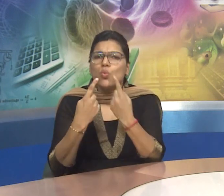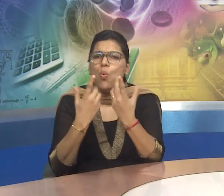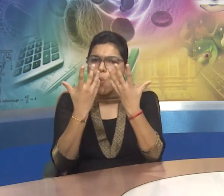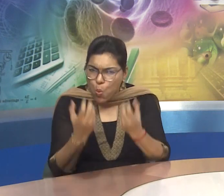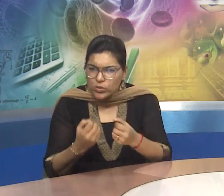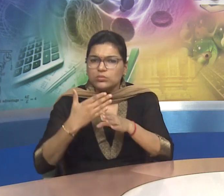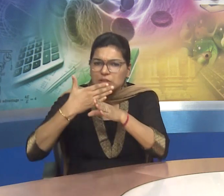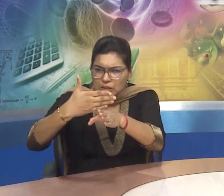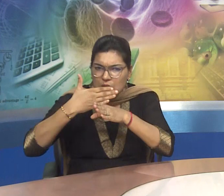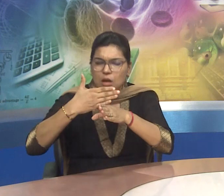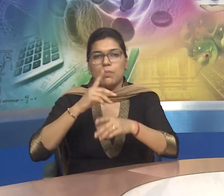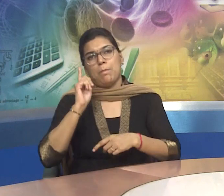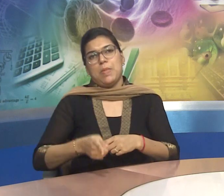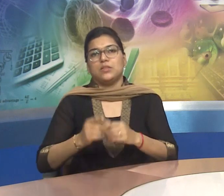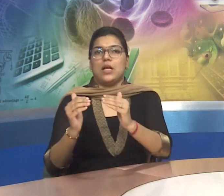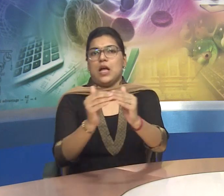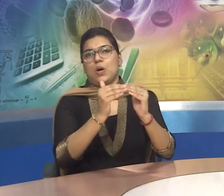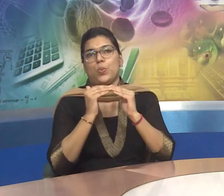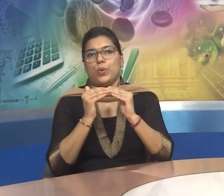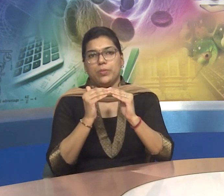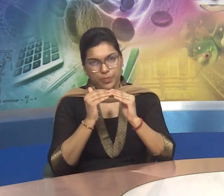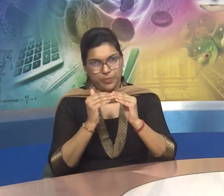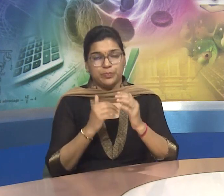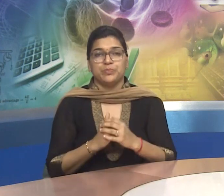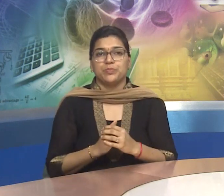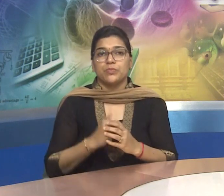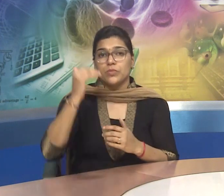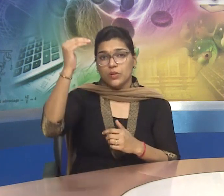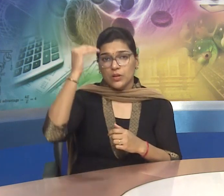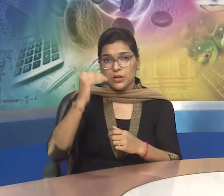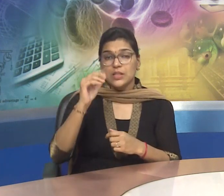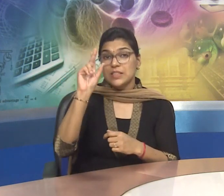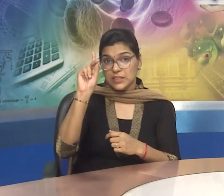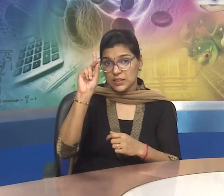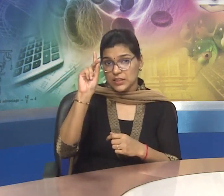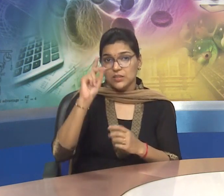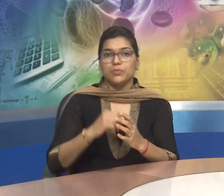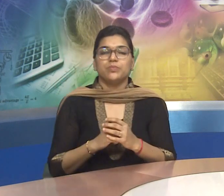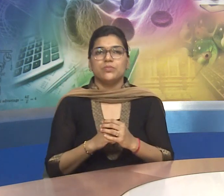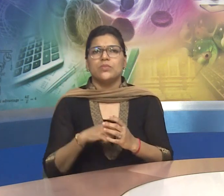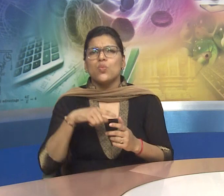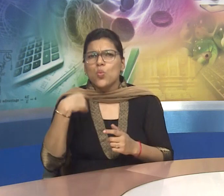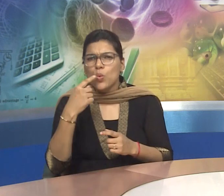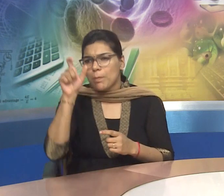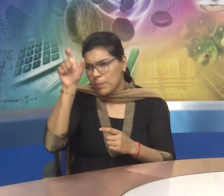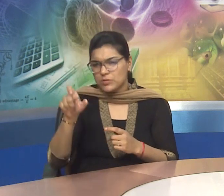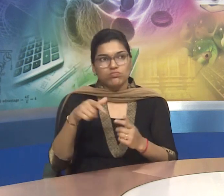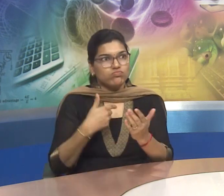Our Constitution says that all people are equal and we should not